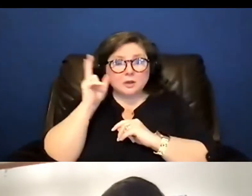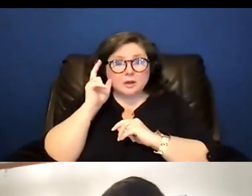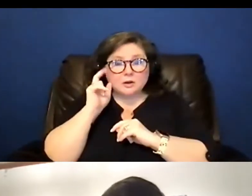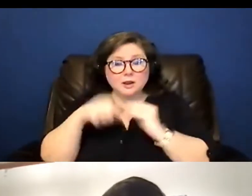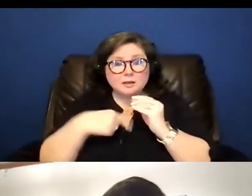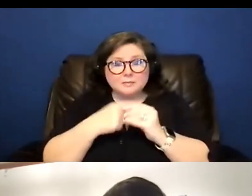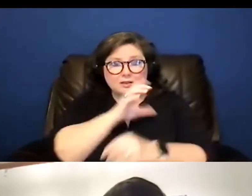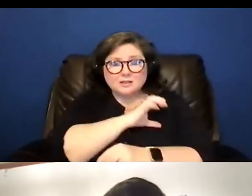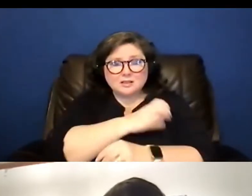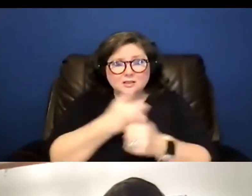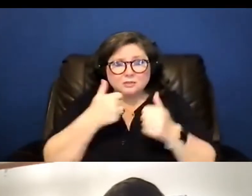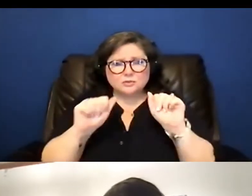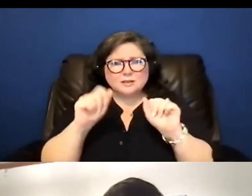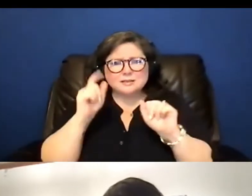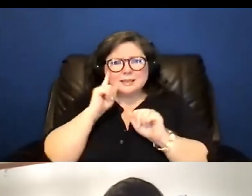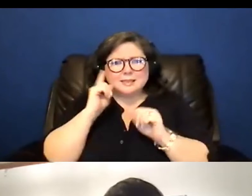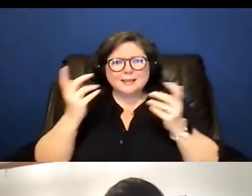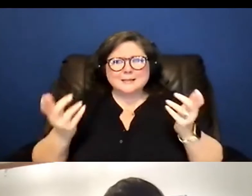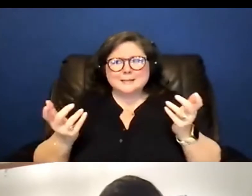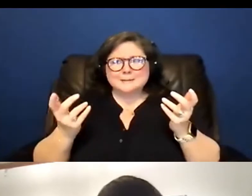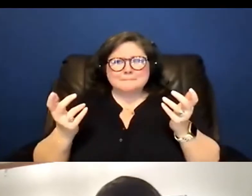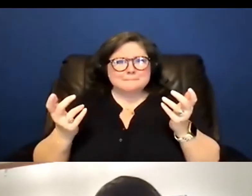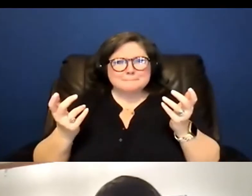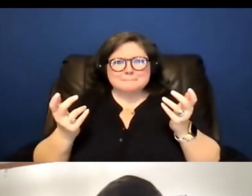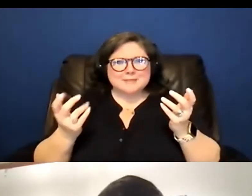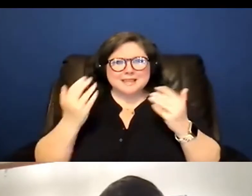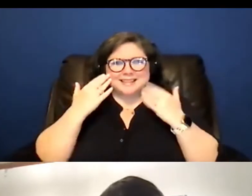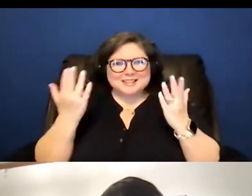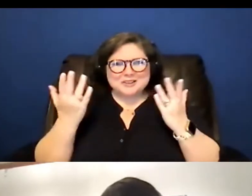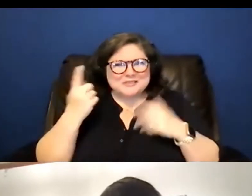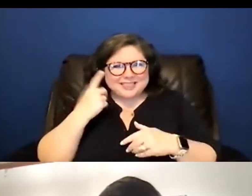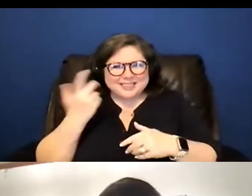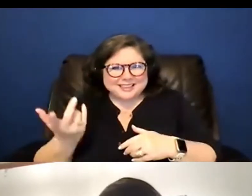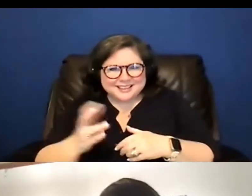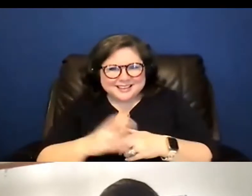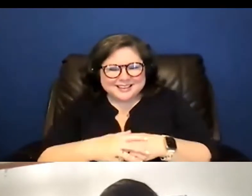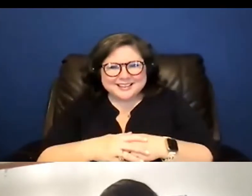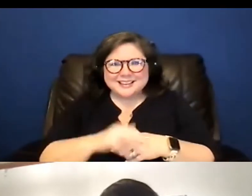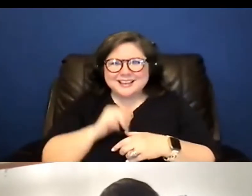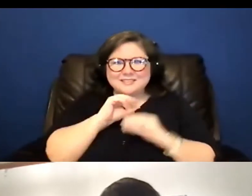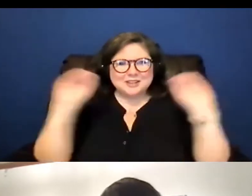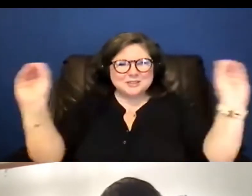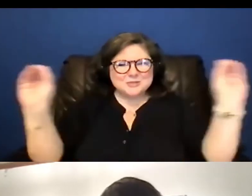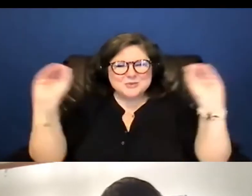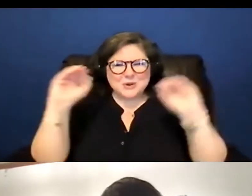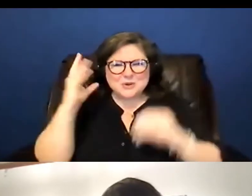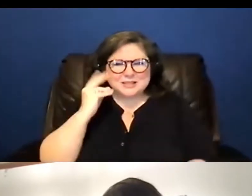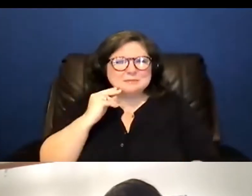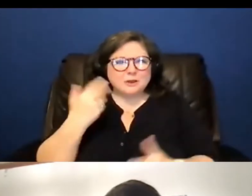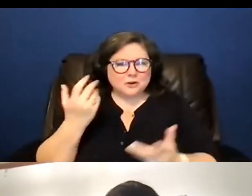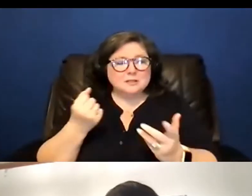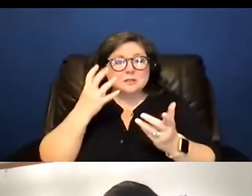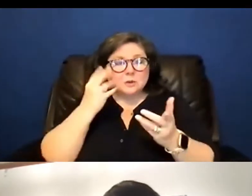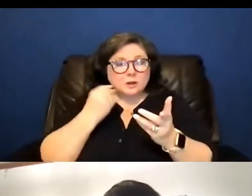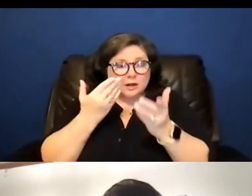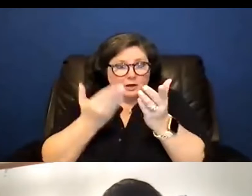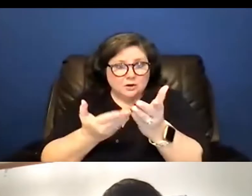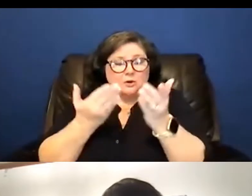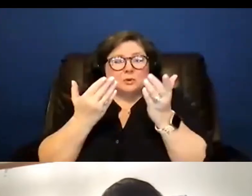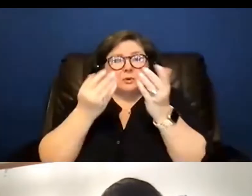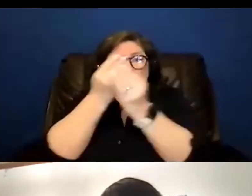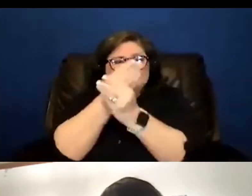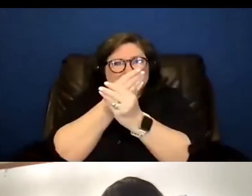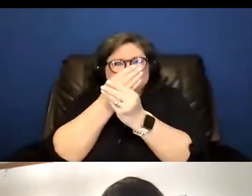clinical trials, they don't even know what to think because they have no experience with it. So to hear you do sort of a breakdown of